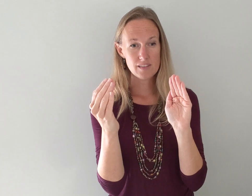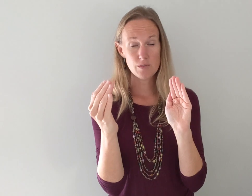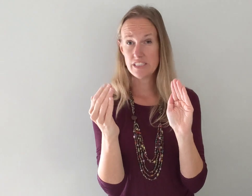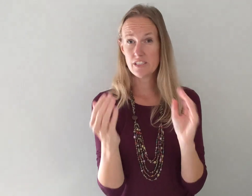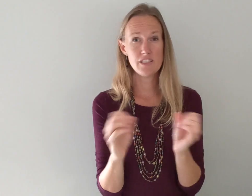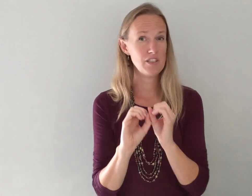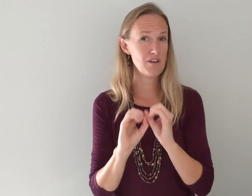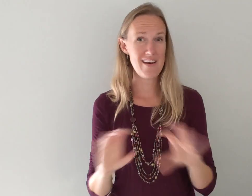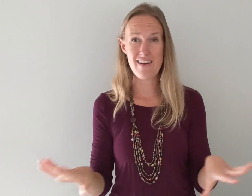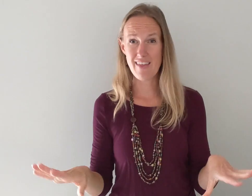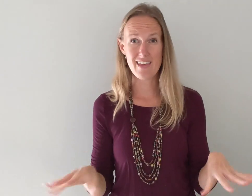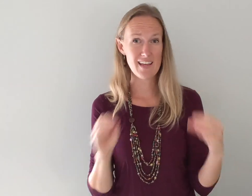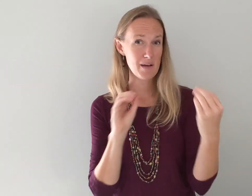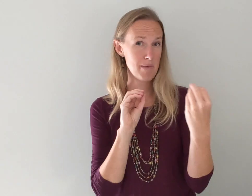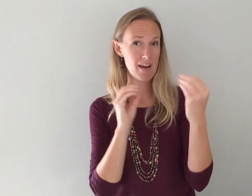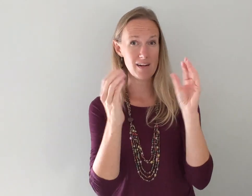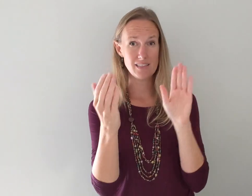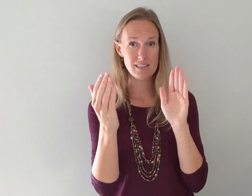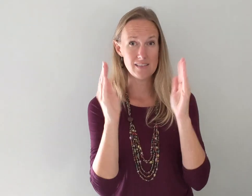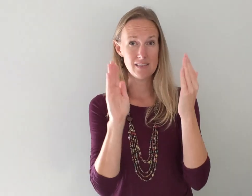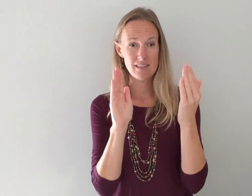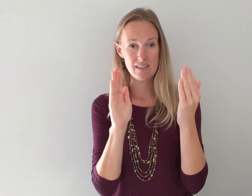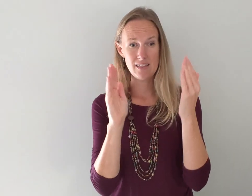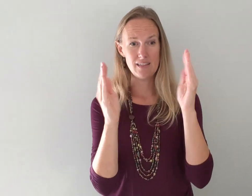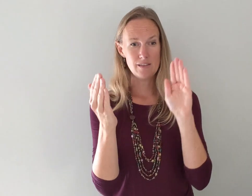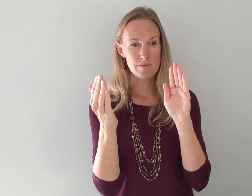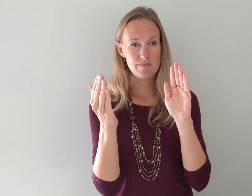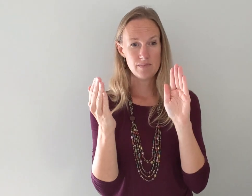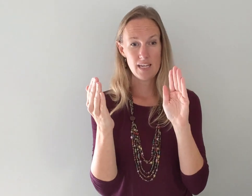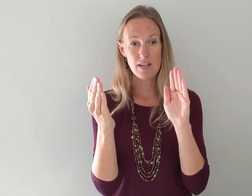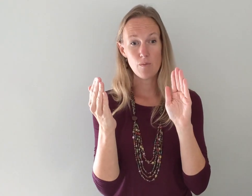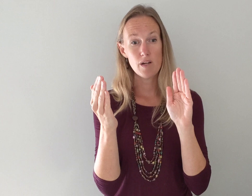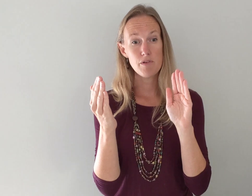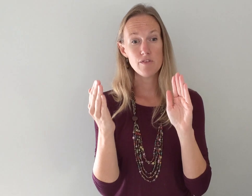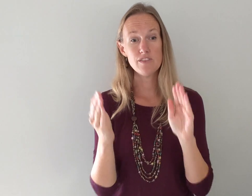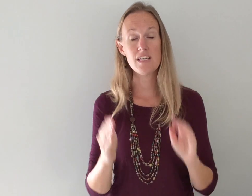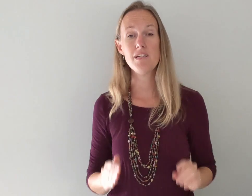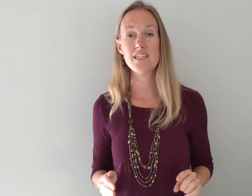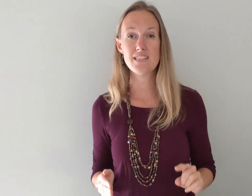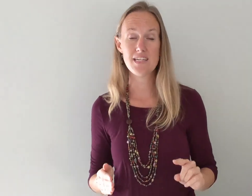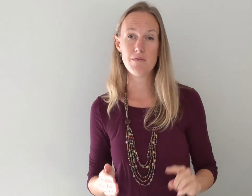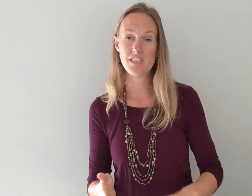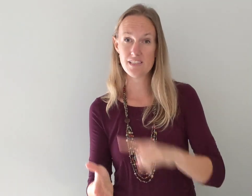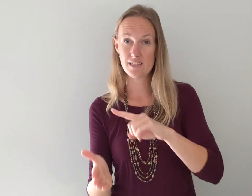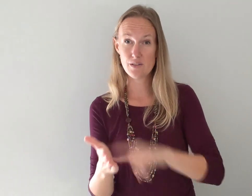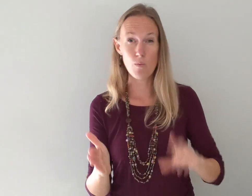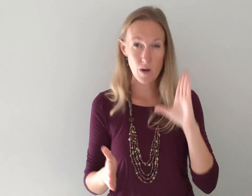So we're just gonna do nothing compares, and then what a beautiful name it is, the name of Jesus. What